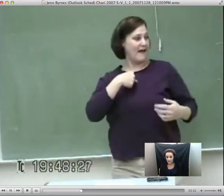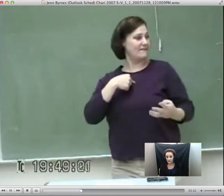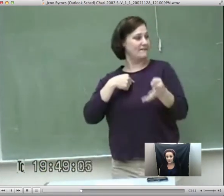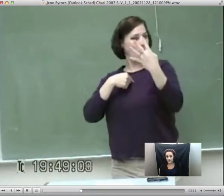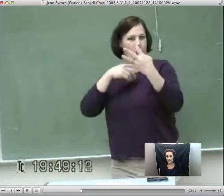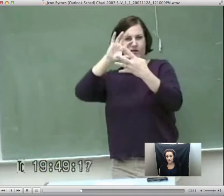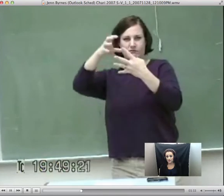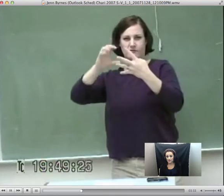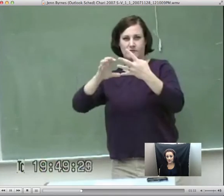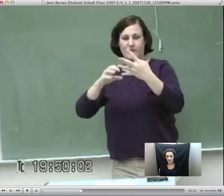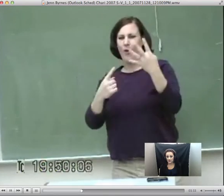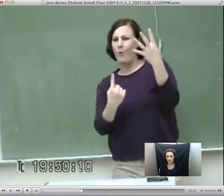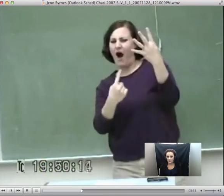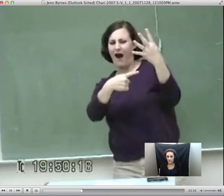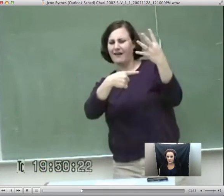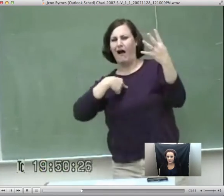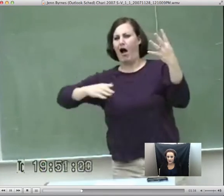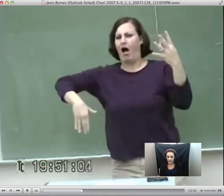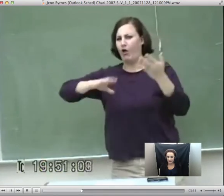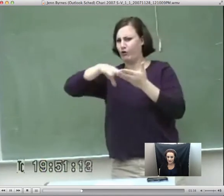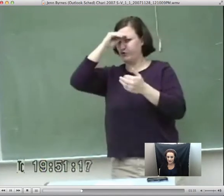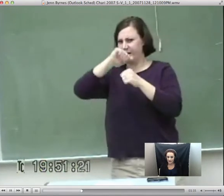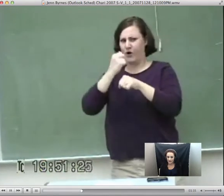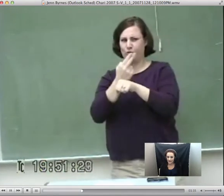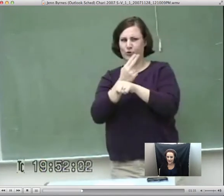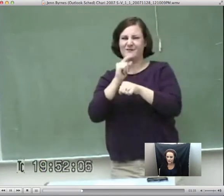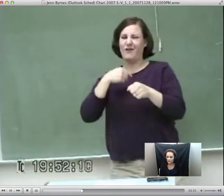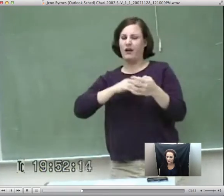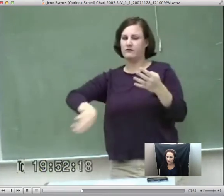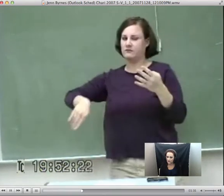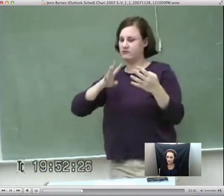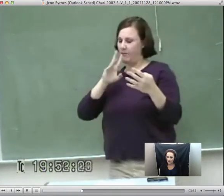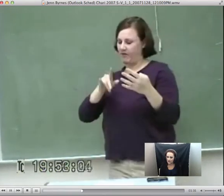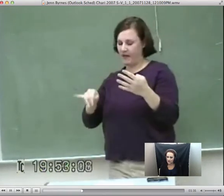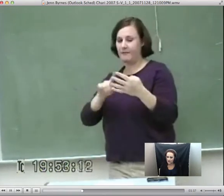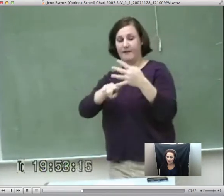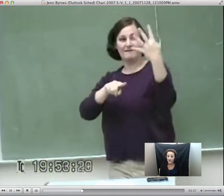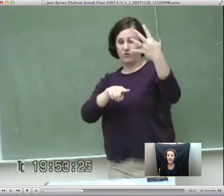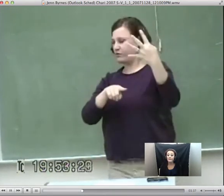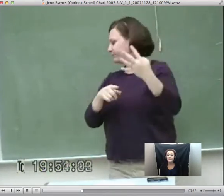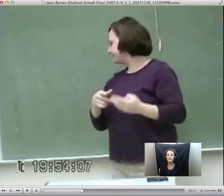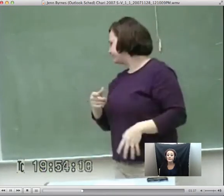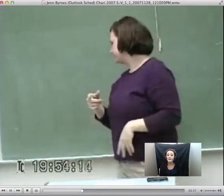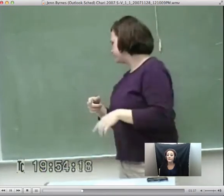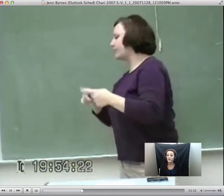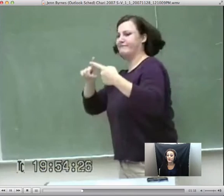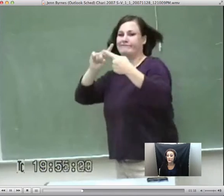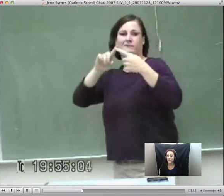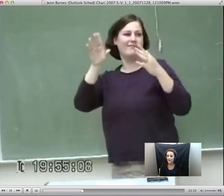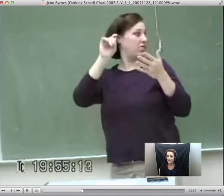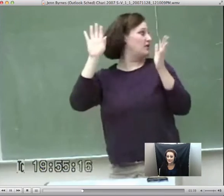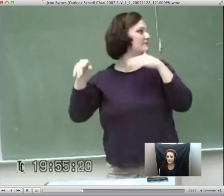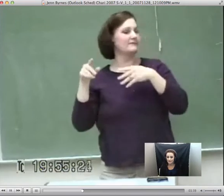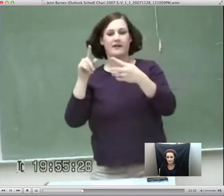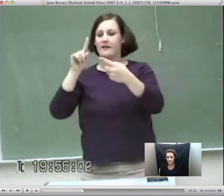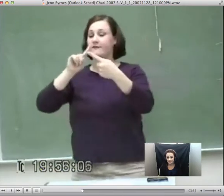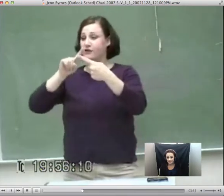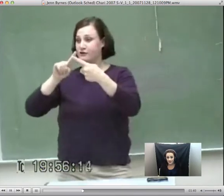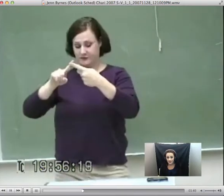So I use Outlook. There's about 4 different categories. I haven't really used haven't figured out the 5th one quite yet.